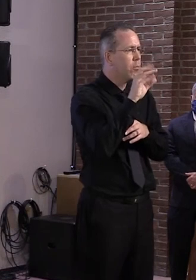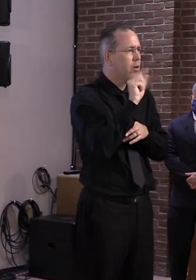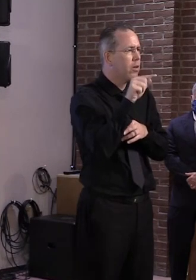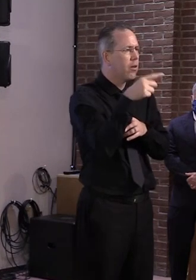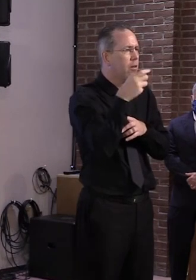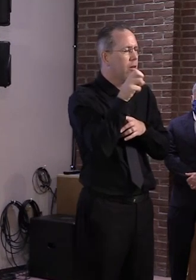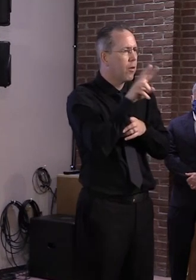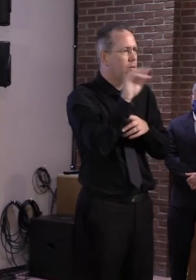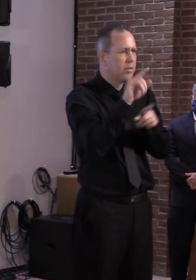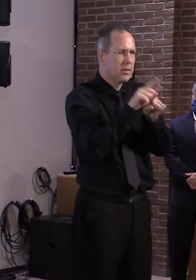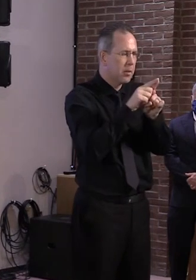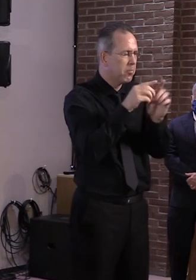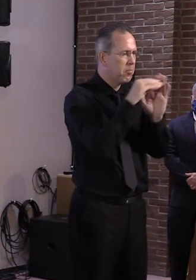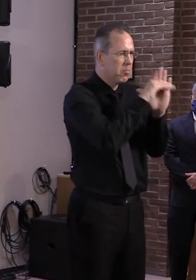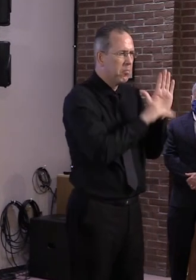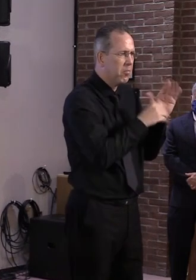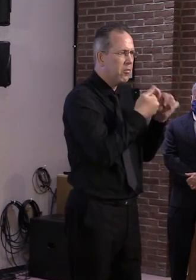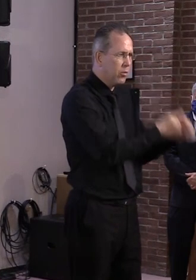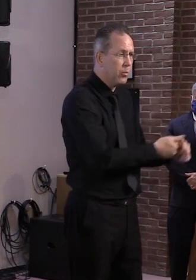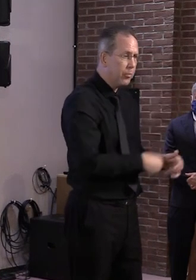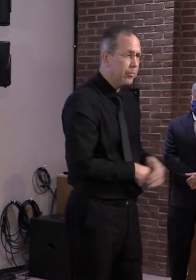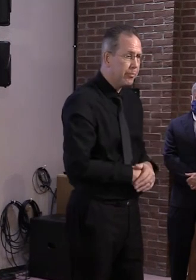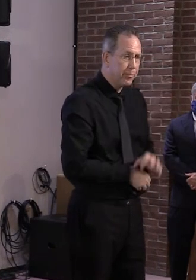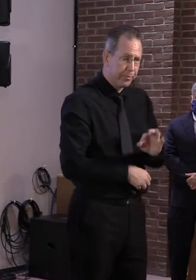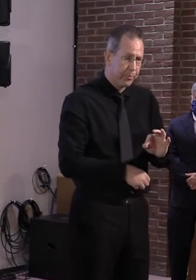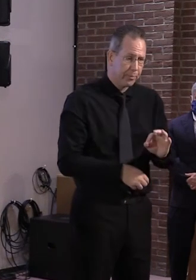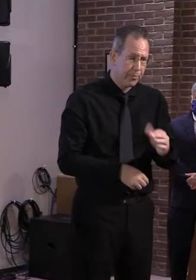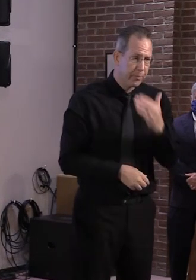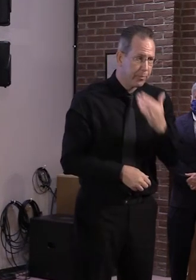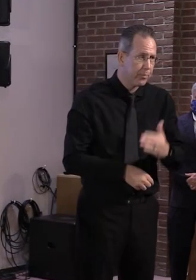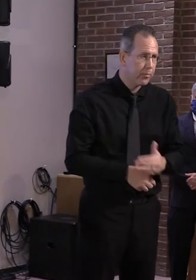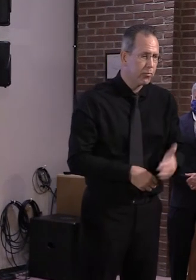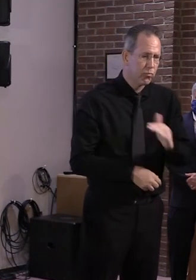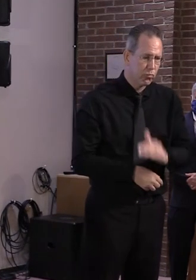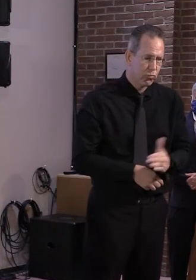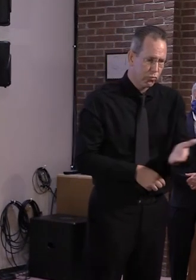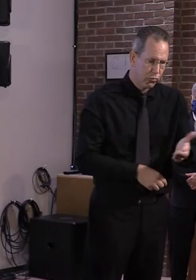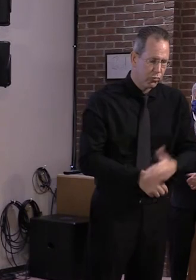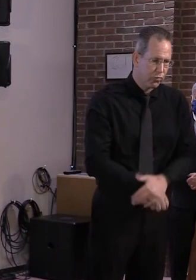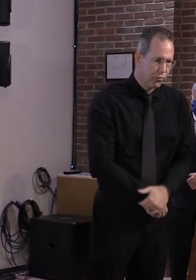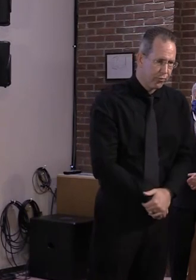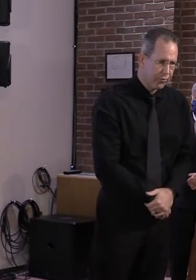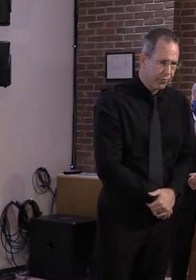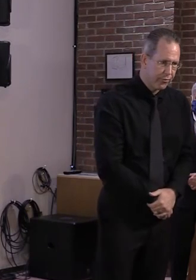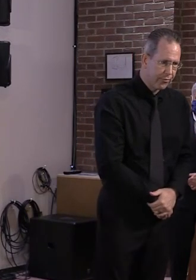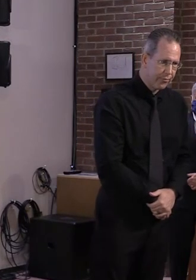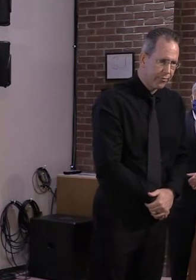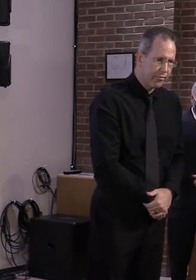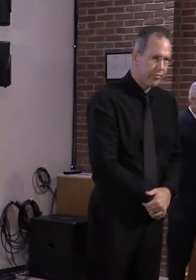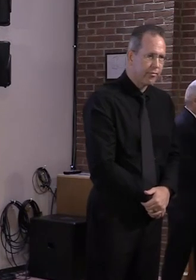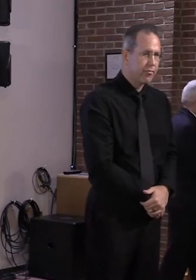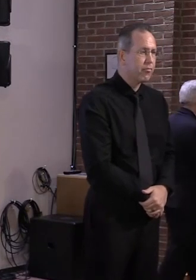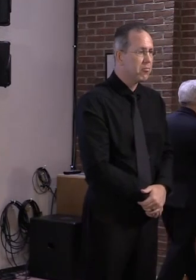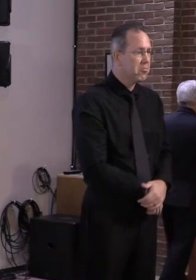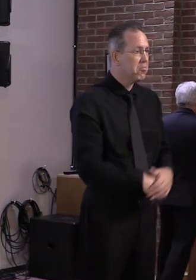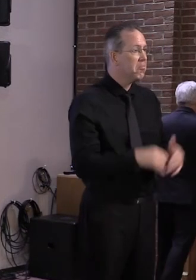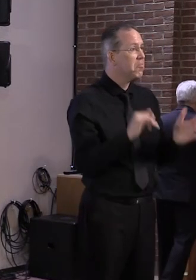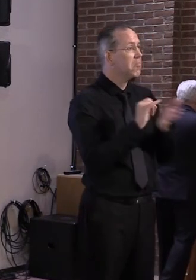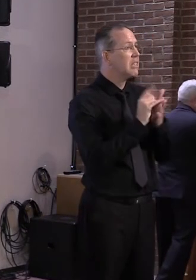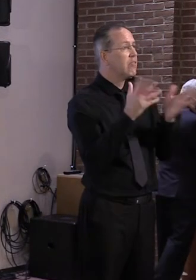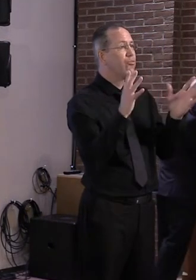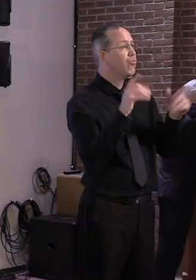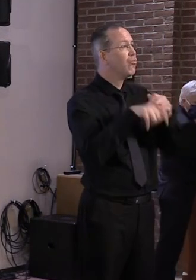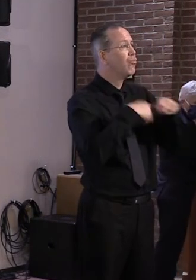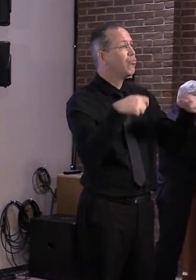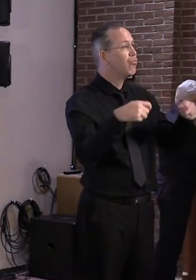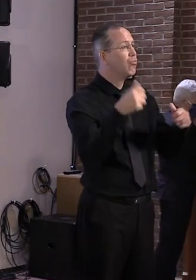Okay. Thank you very much. Have a great rest of your day. Thank you. Thanks, Bridget. That's everybody on the phone. Oh, great.